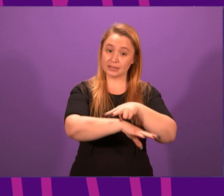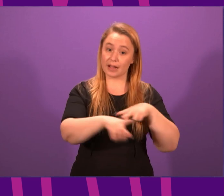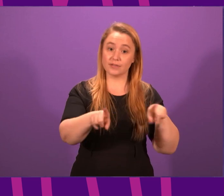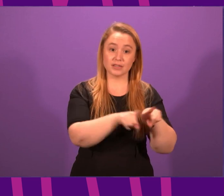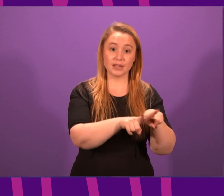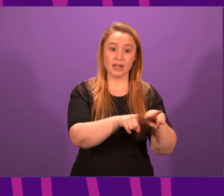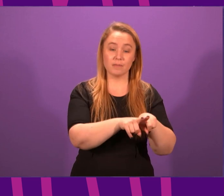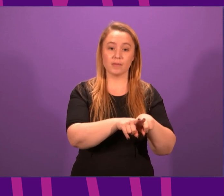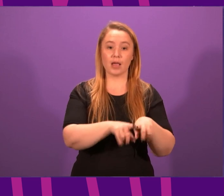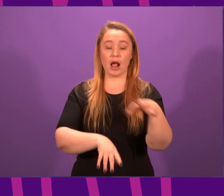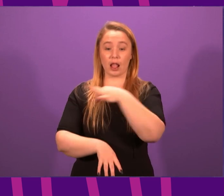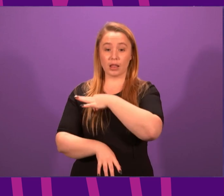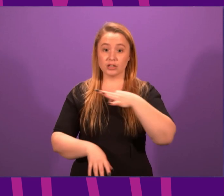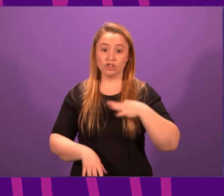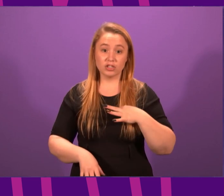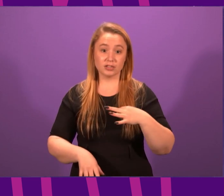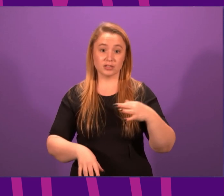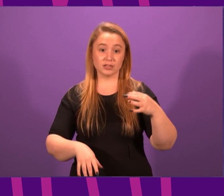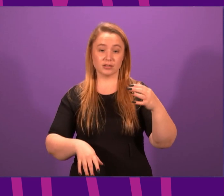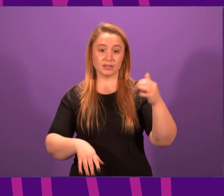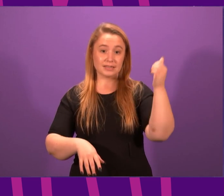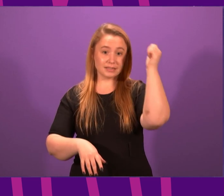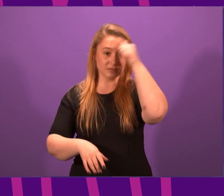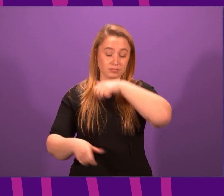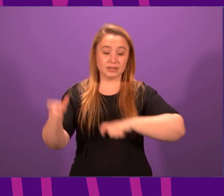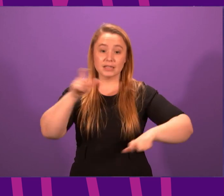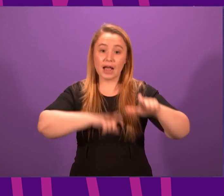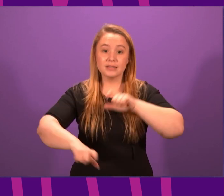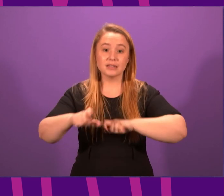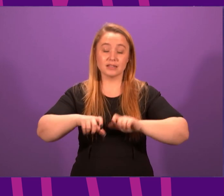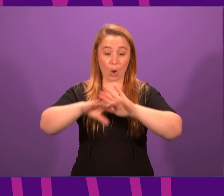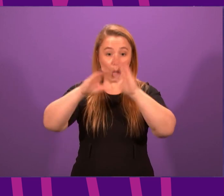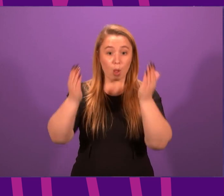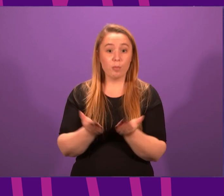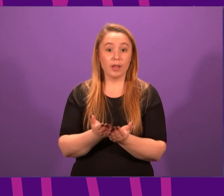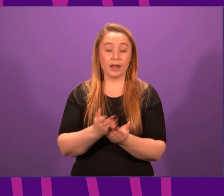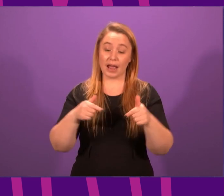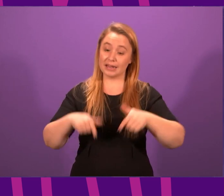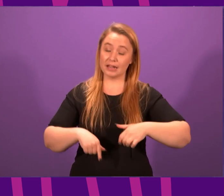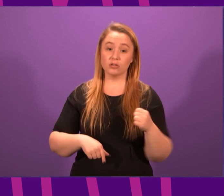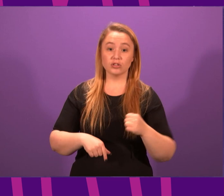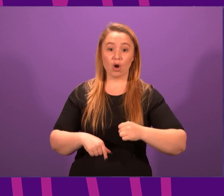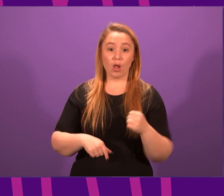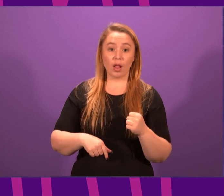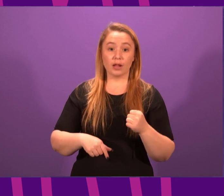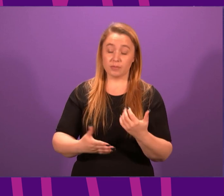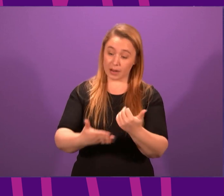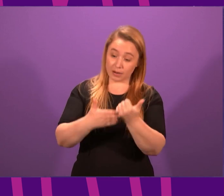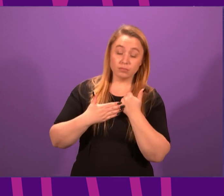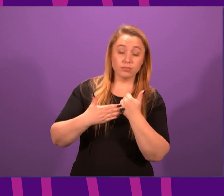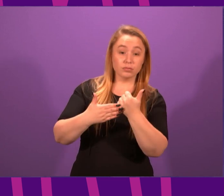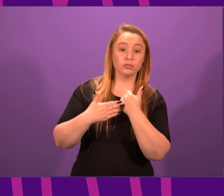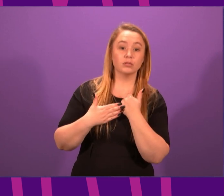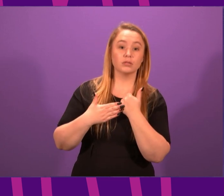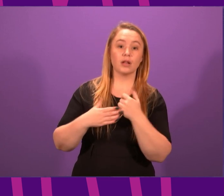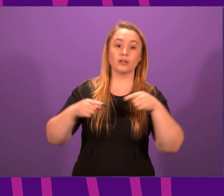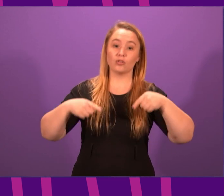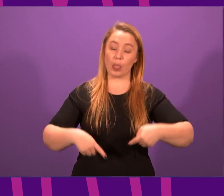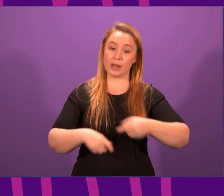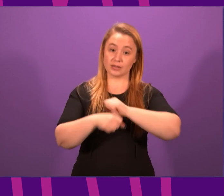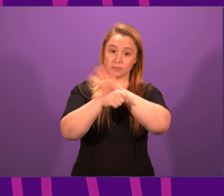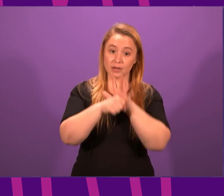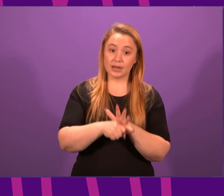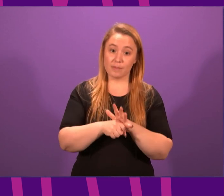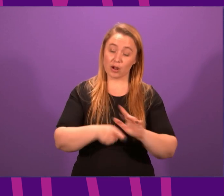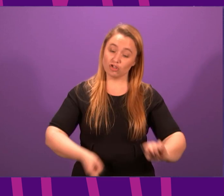clinicians and scientists here and globally, and from the efforts of people across the country. This virus, this pandemic, challenges